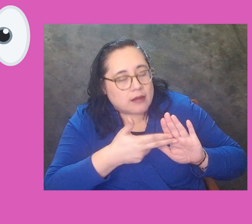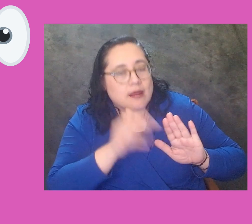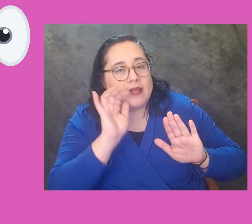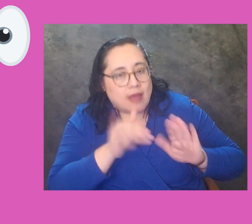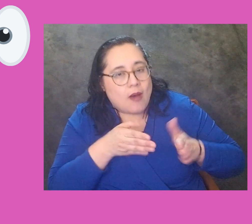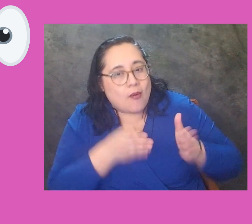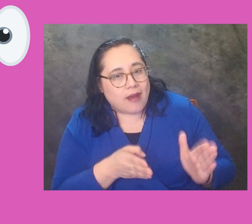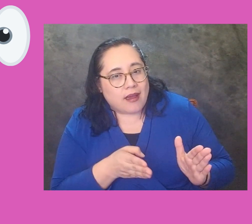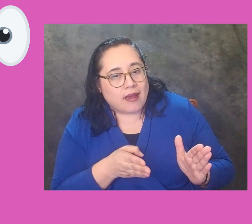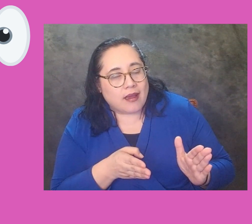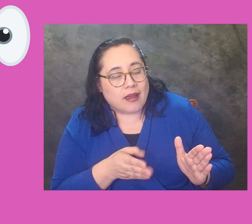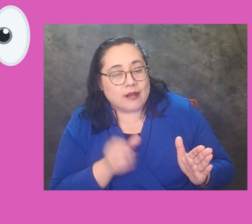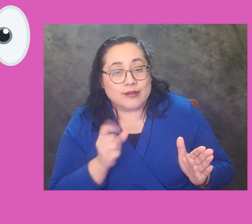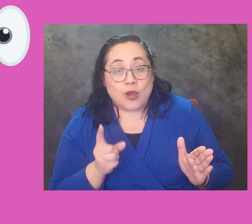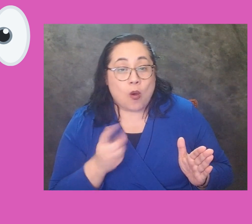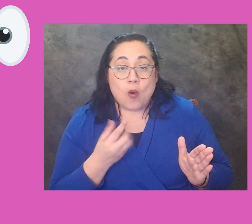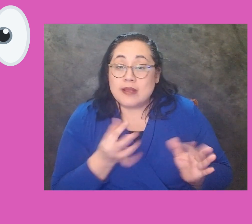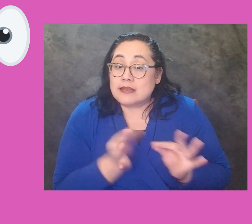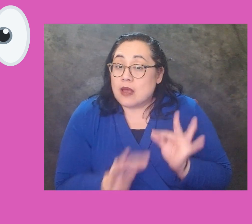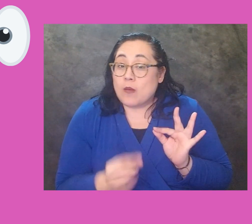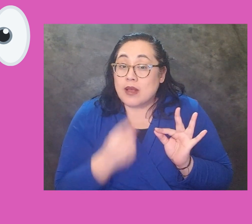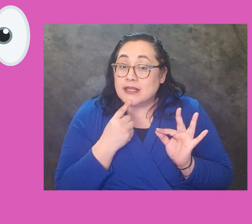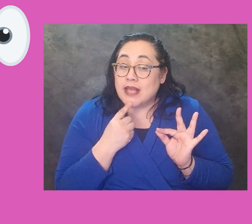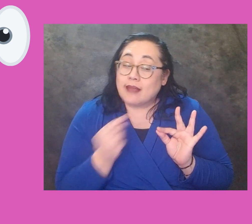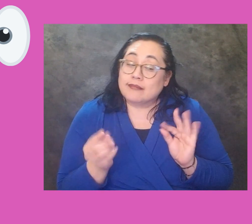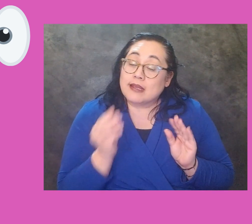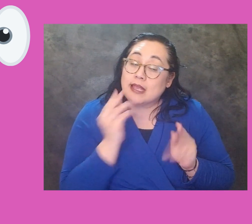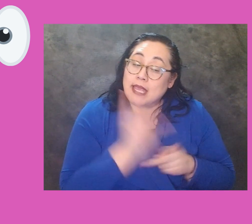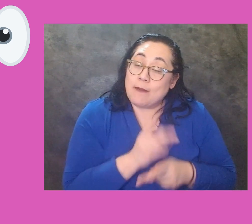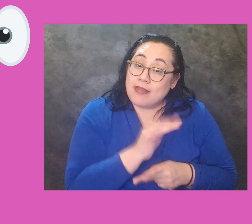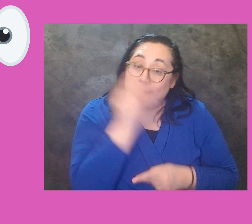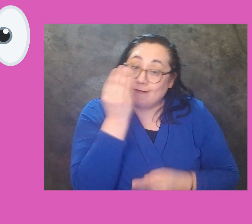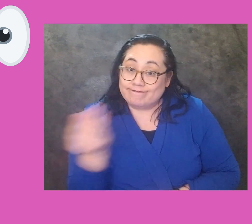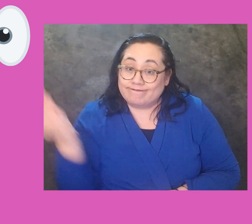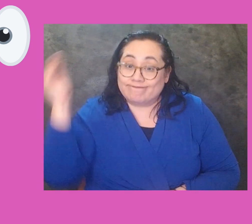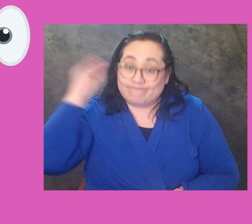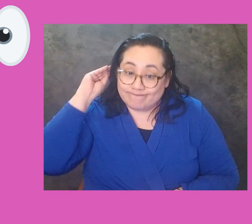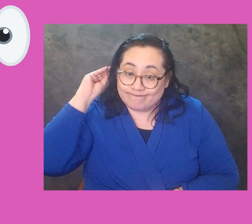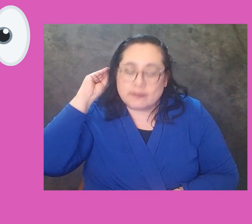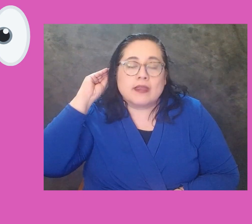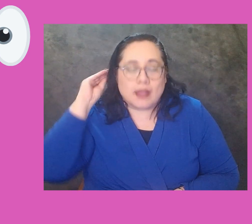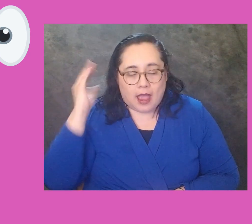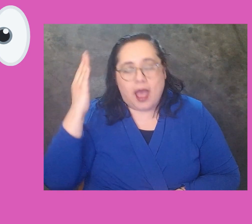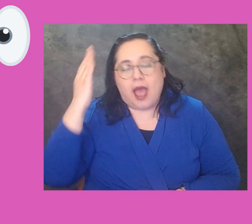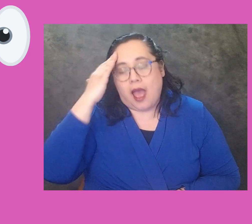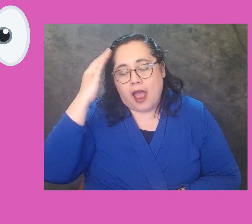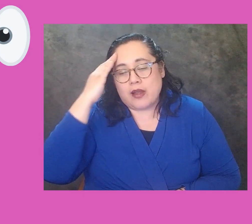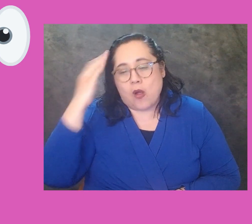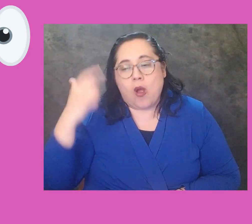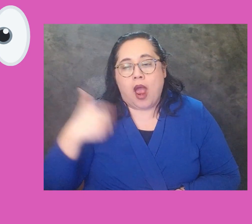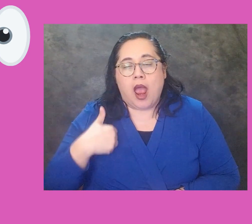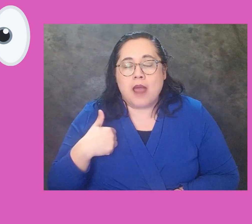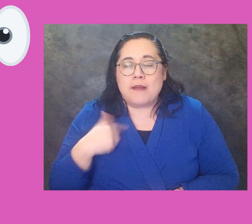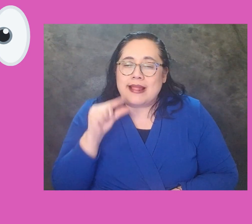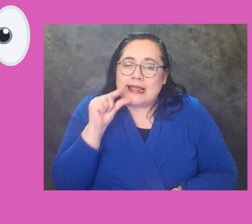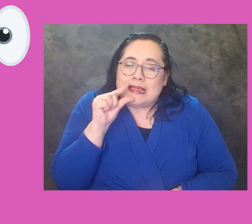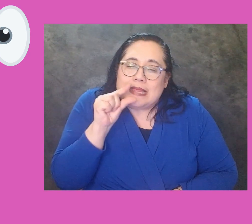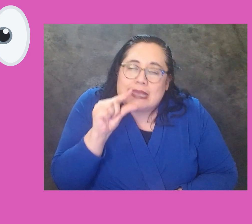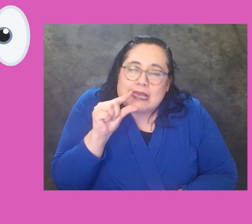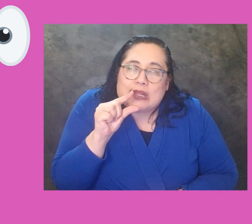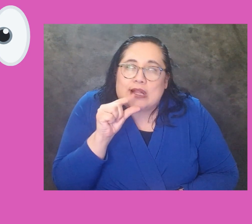So it's simple. Keep that at the back of your mind. I know that I'm being a